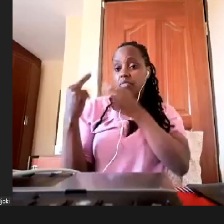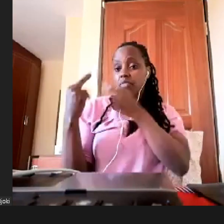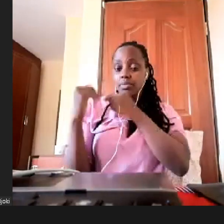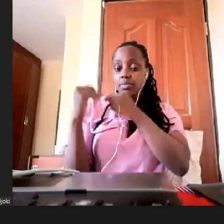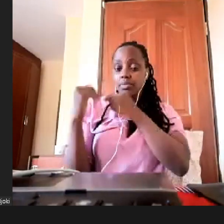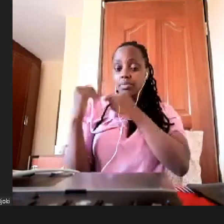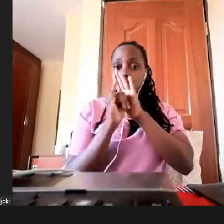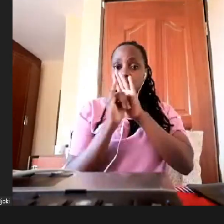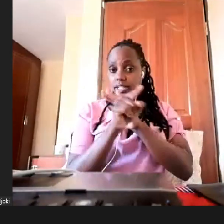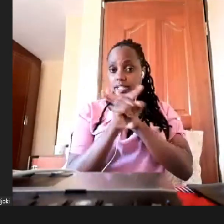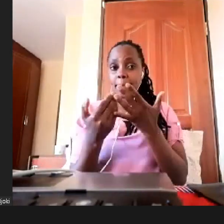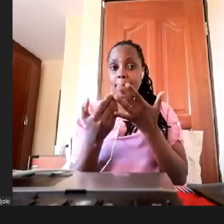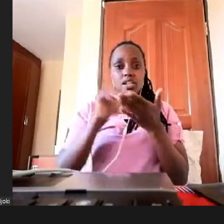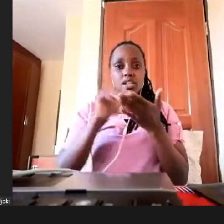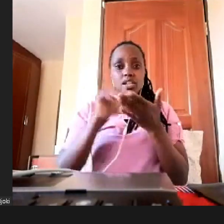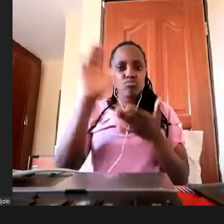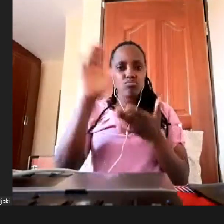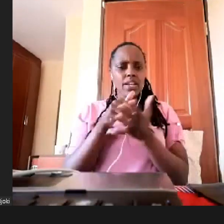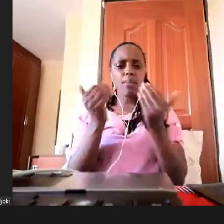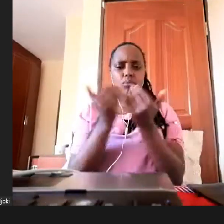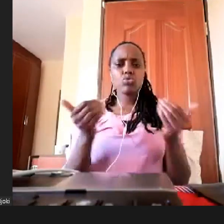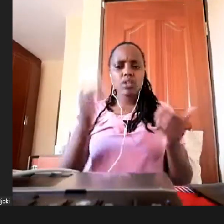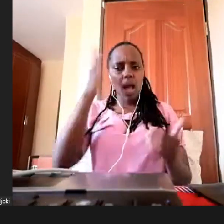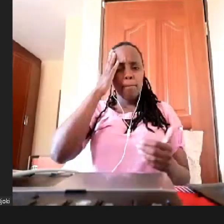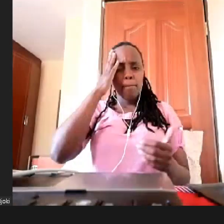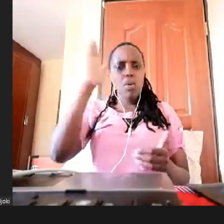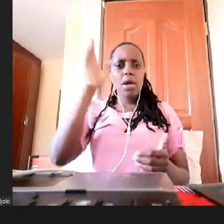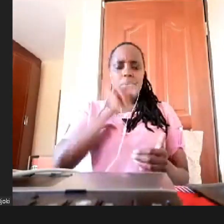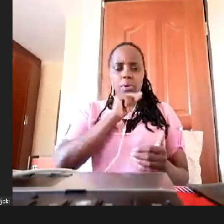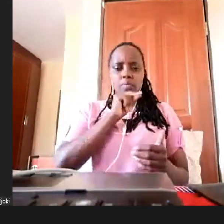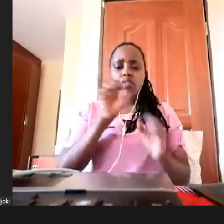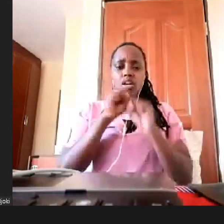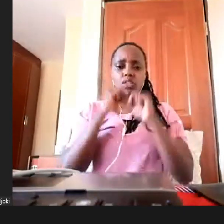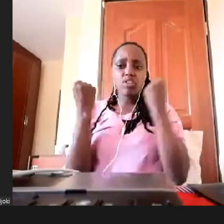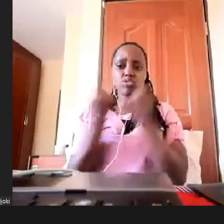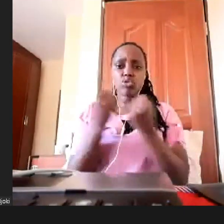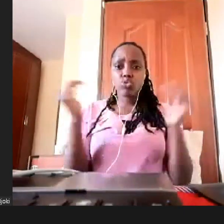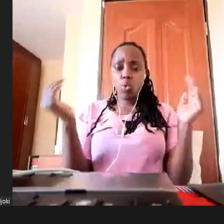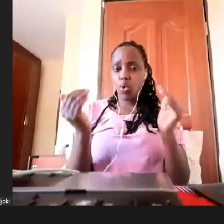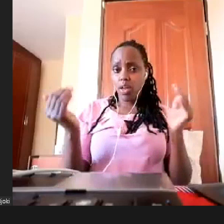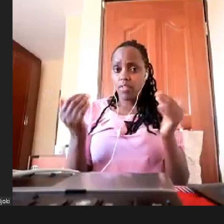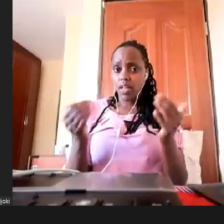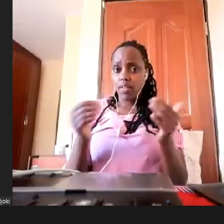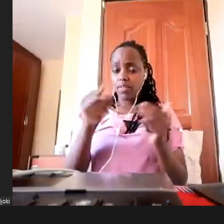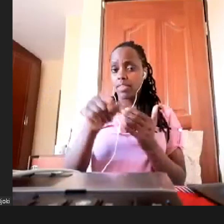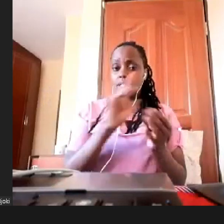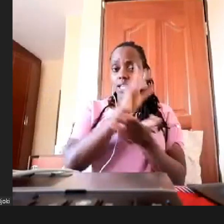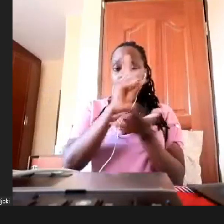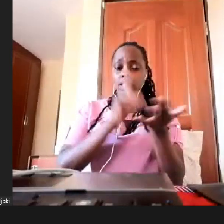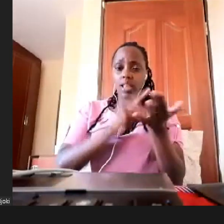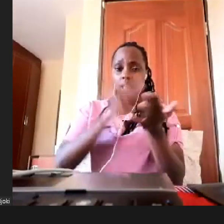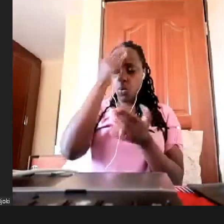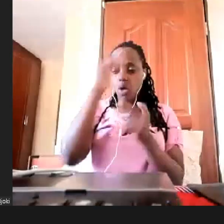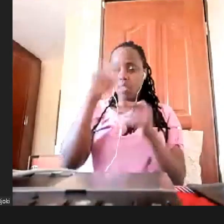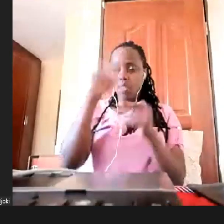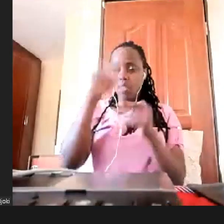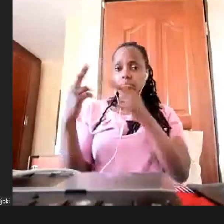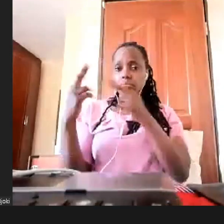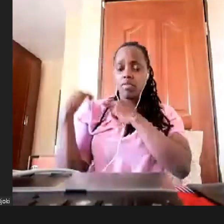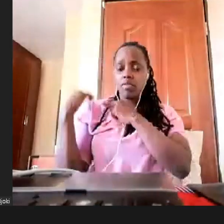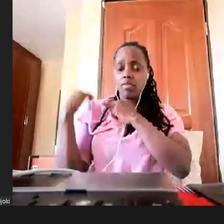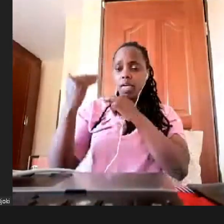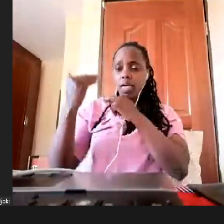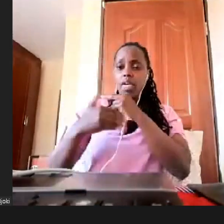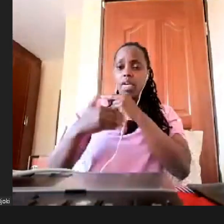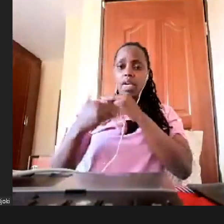identify. Furthermore, these vulnerable children are familiar with the social welfare officers in these districts because they deal with